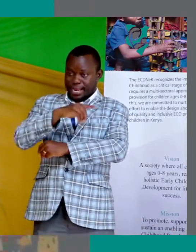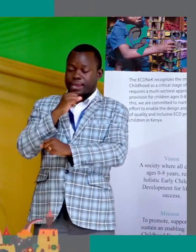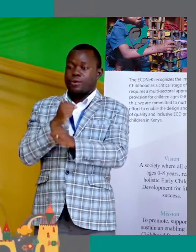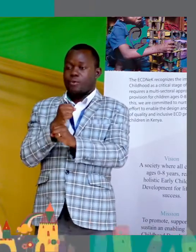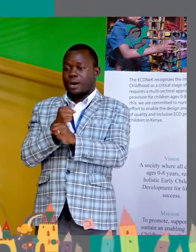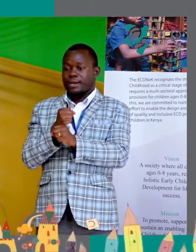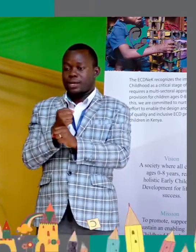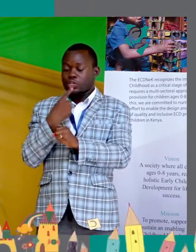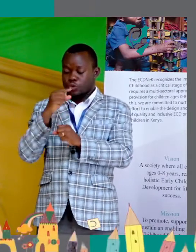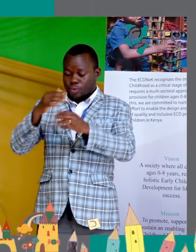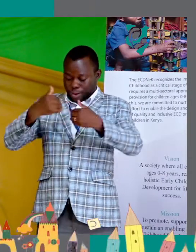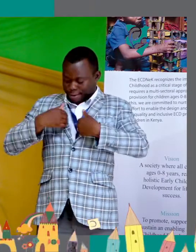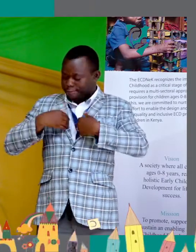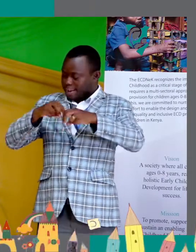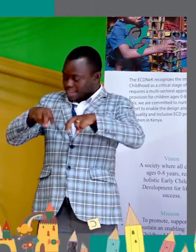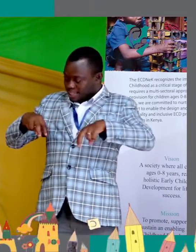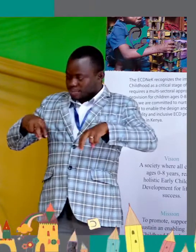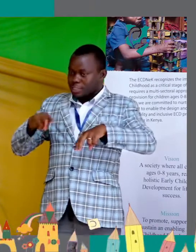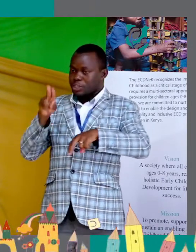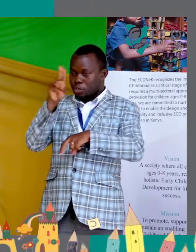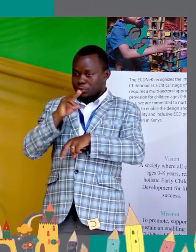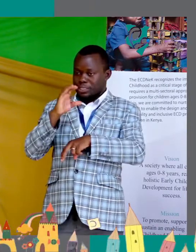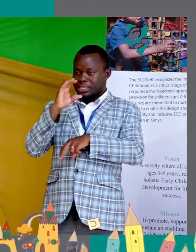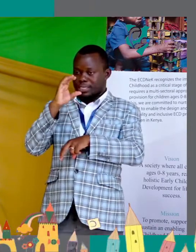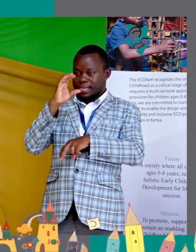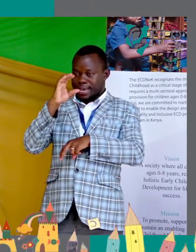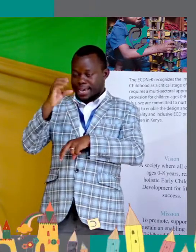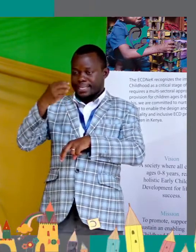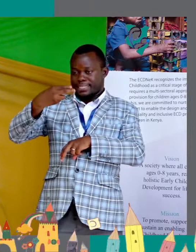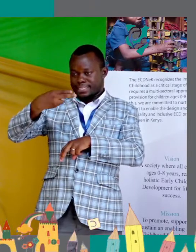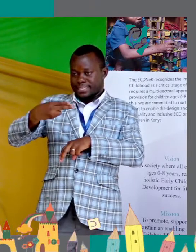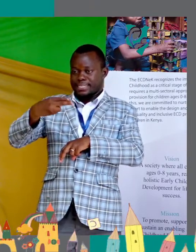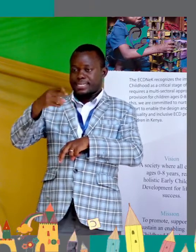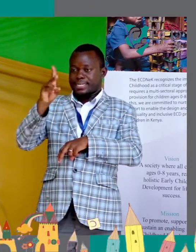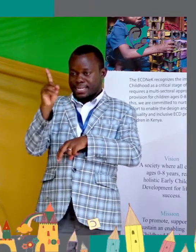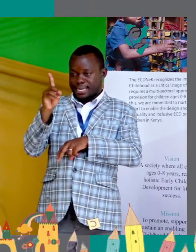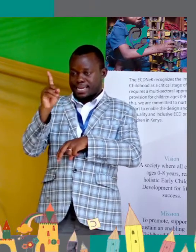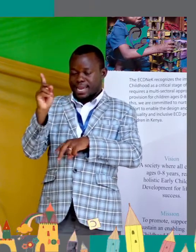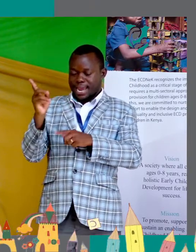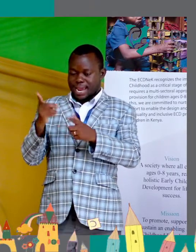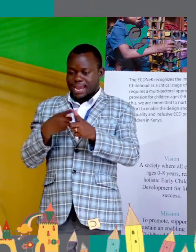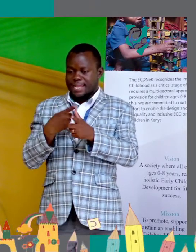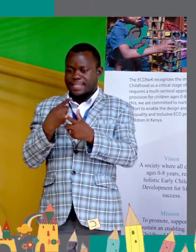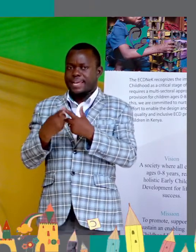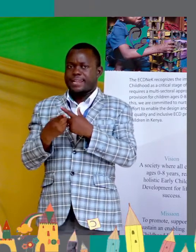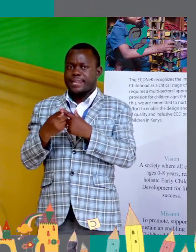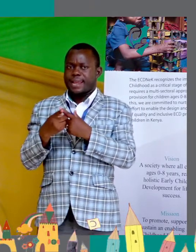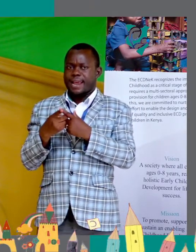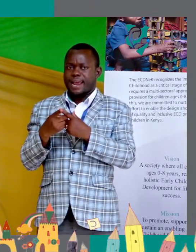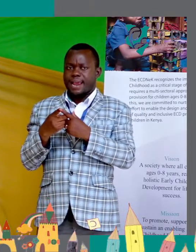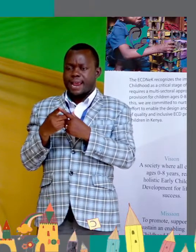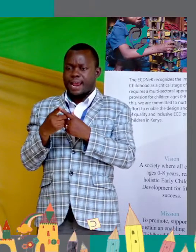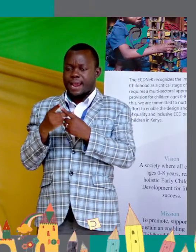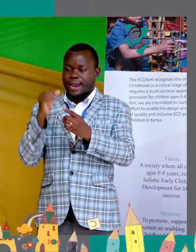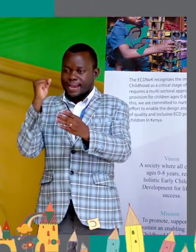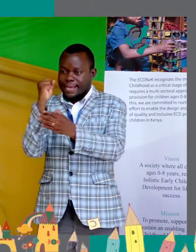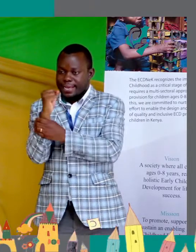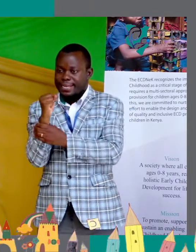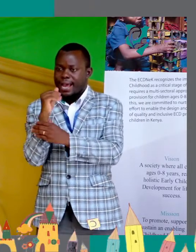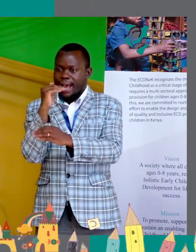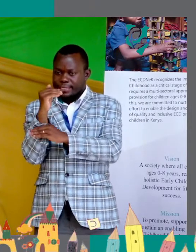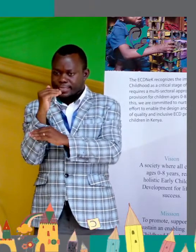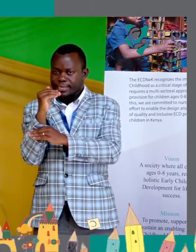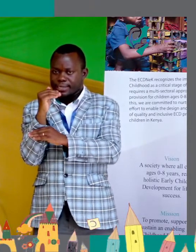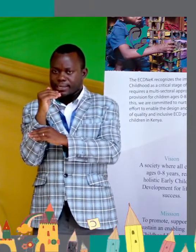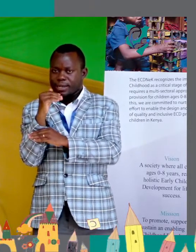an assessment using HCD, human-centered design, to just assess how this had impacted their work. And so we are asking,